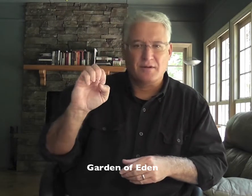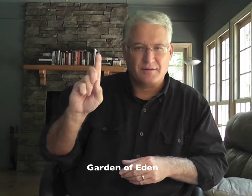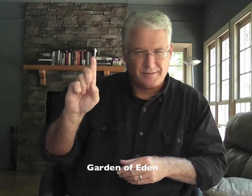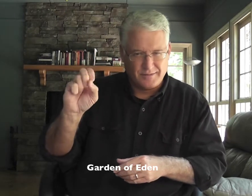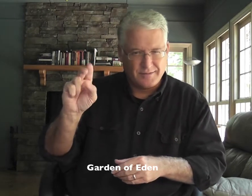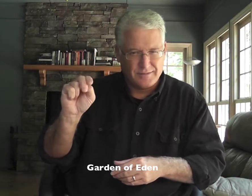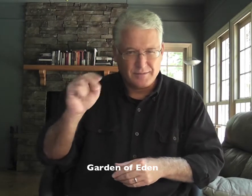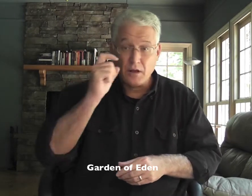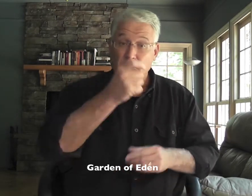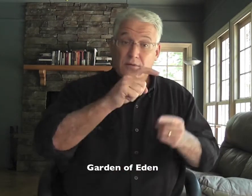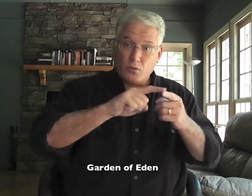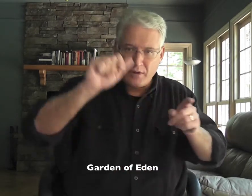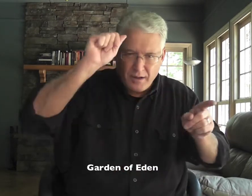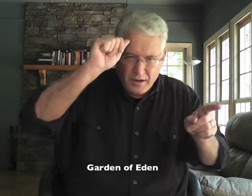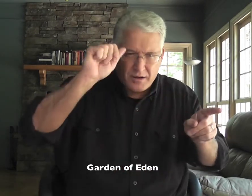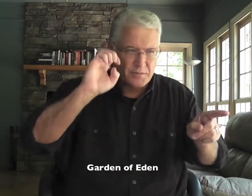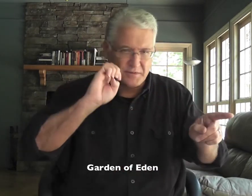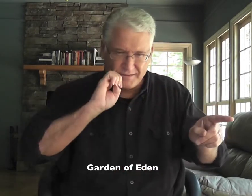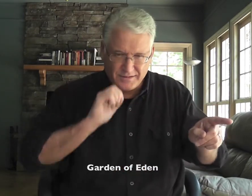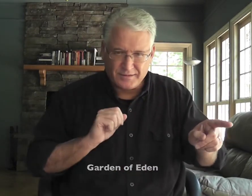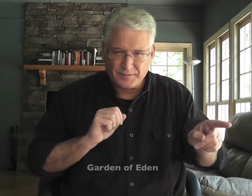in the Garden of Eden, which of course was Adam and Eve.